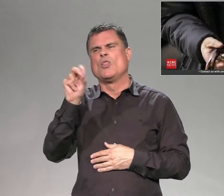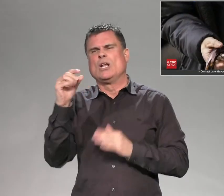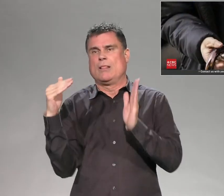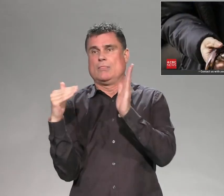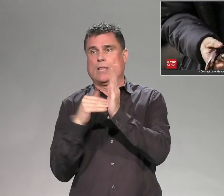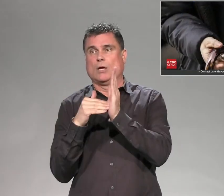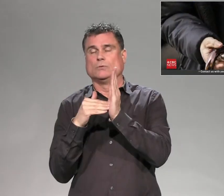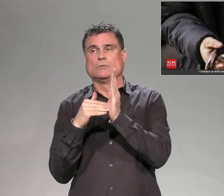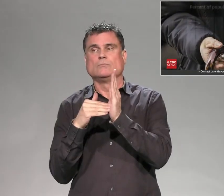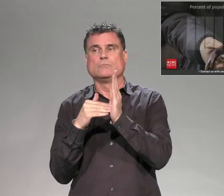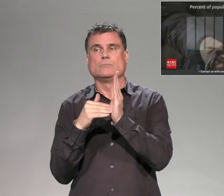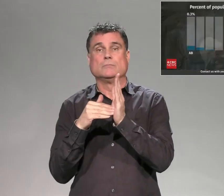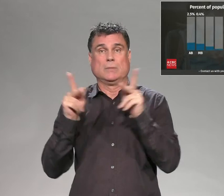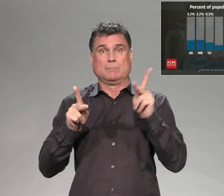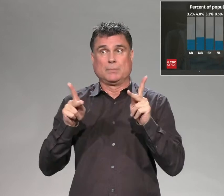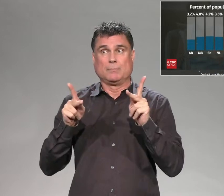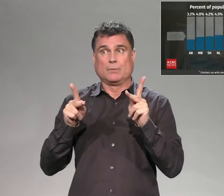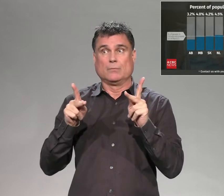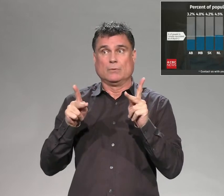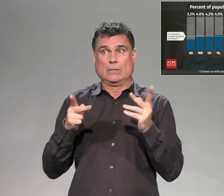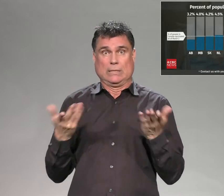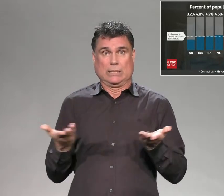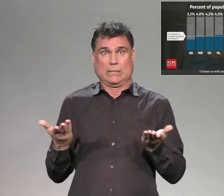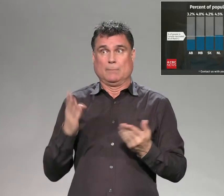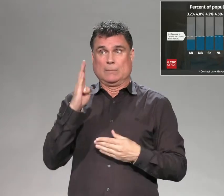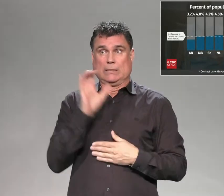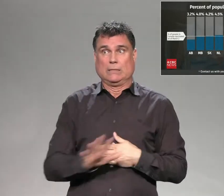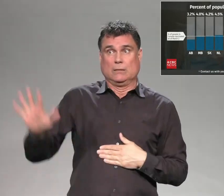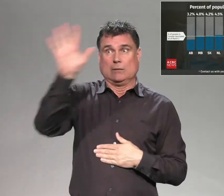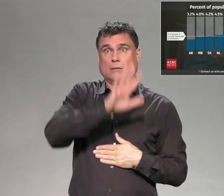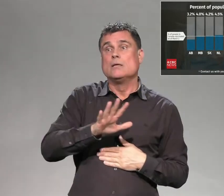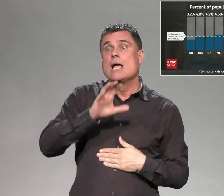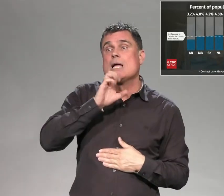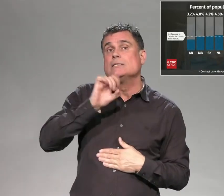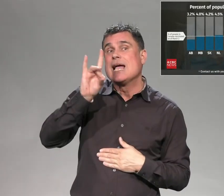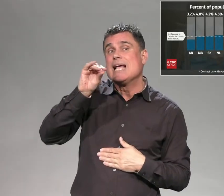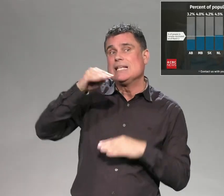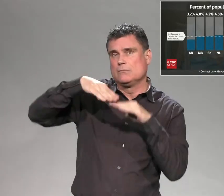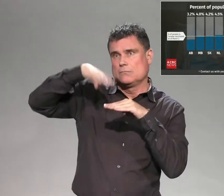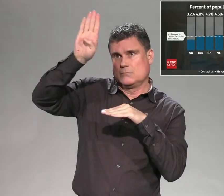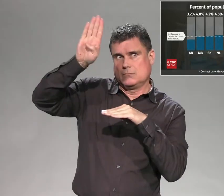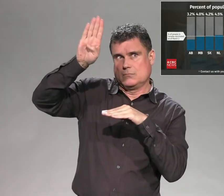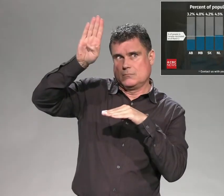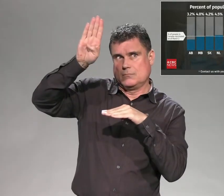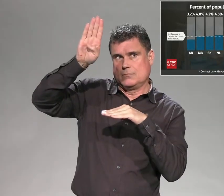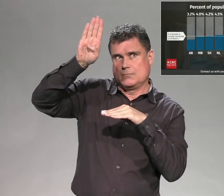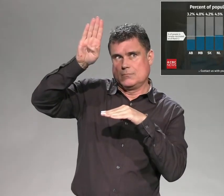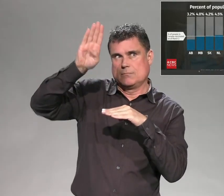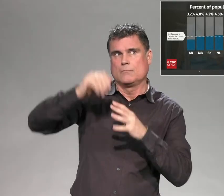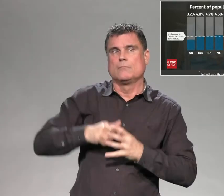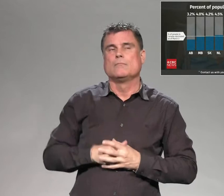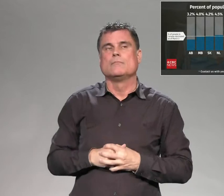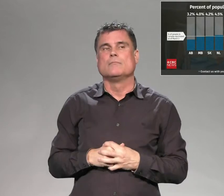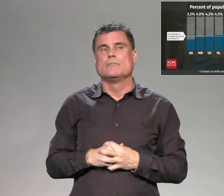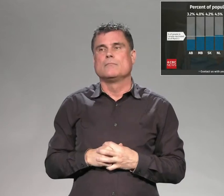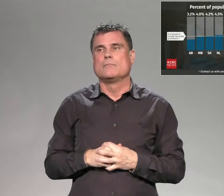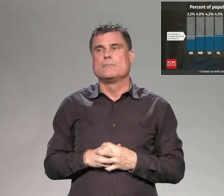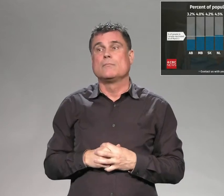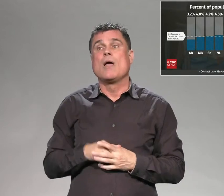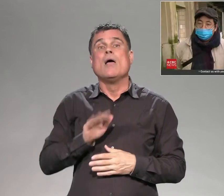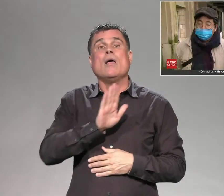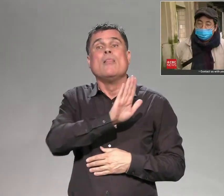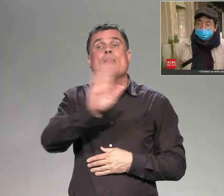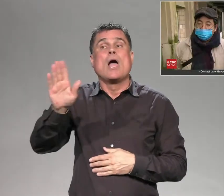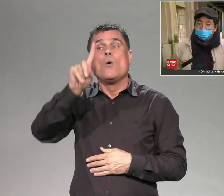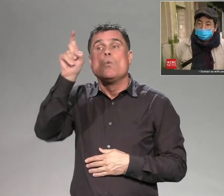Columbians over the age of 80. It's the highest percent in Western Canada, and they have a lot of questions that aren't necessarily getting answered by the